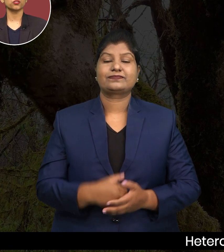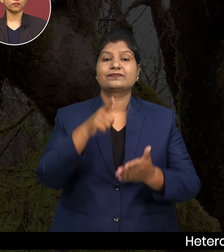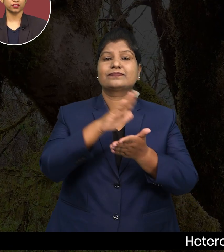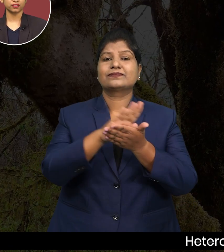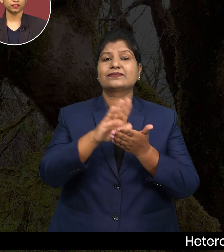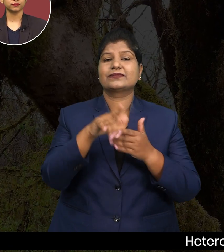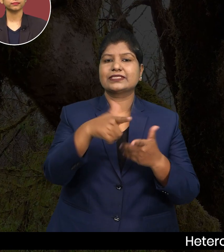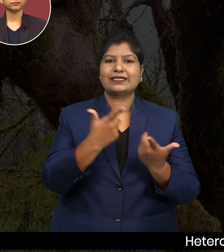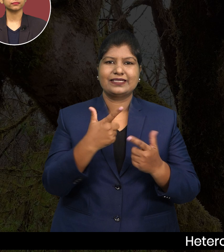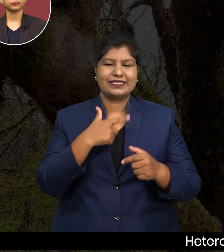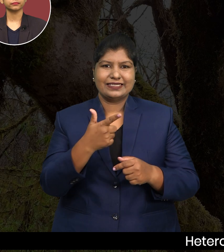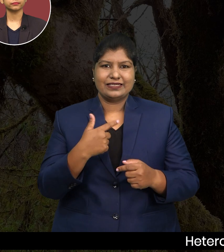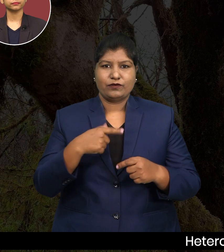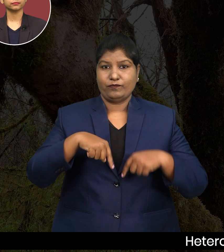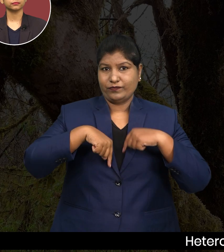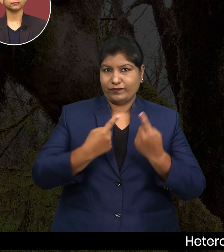heterotrophs,